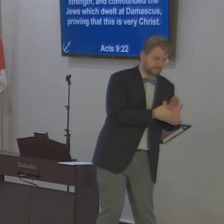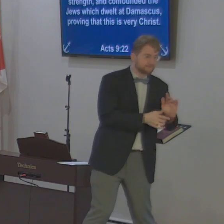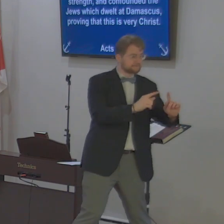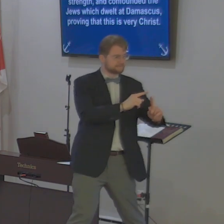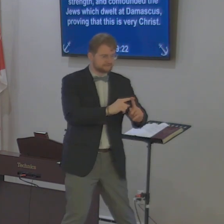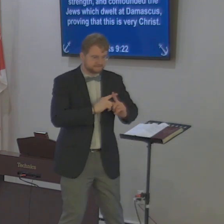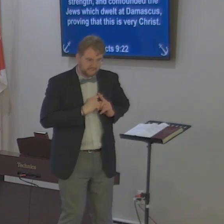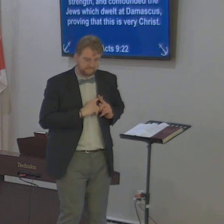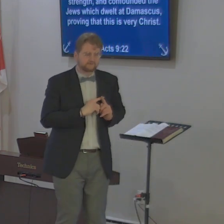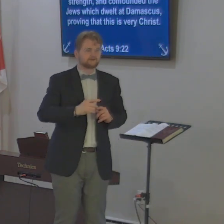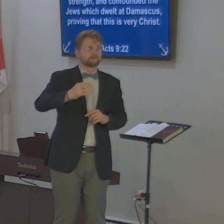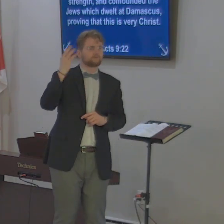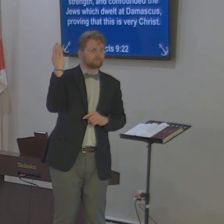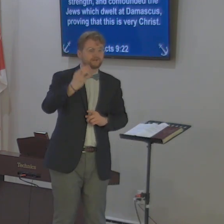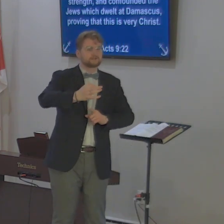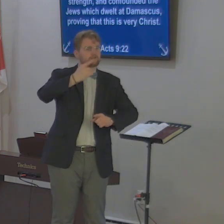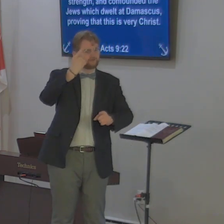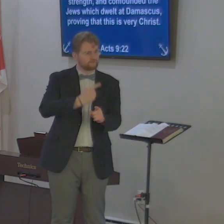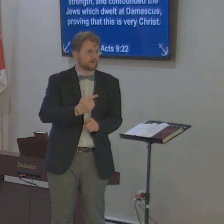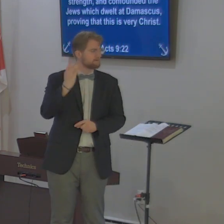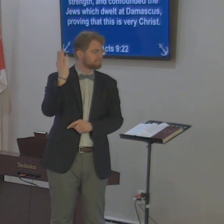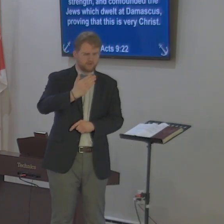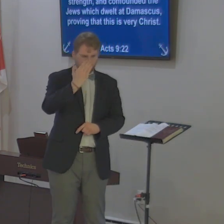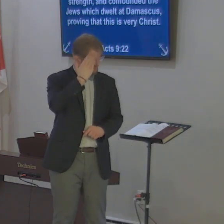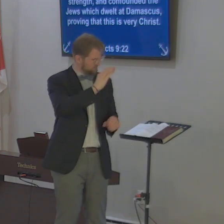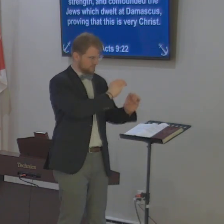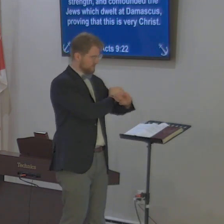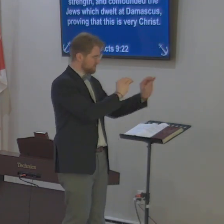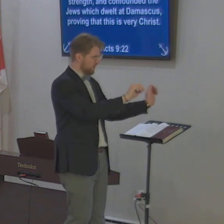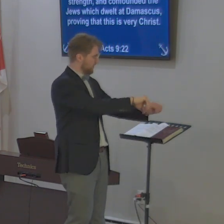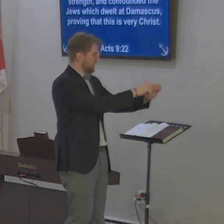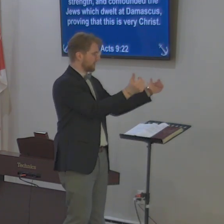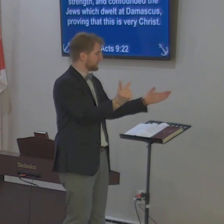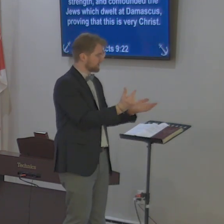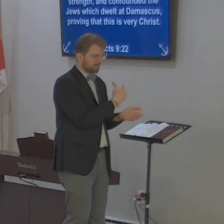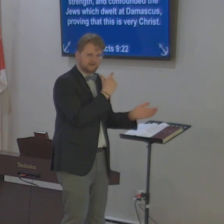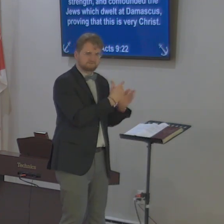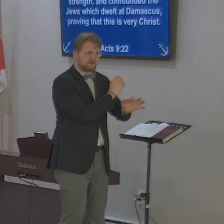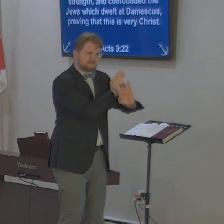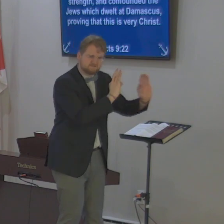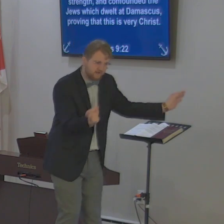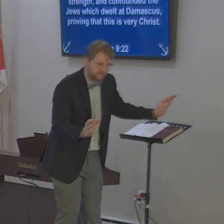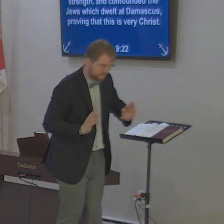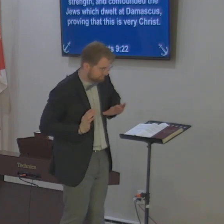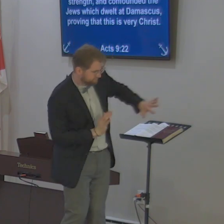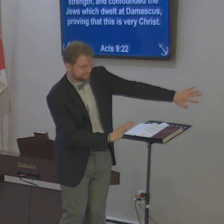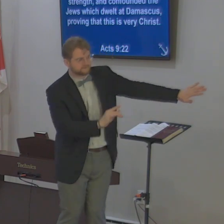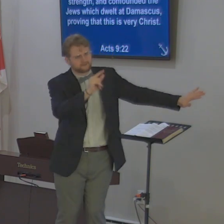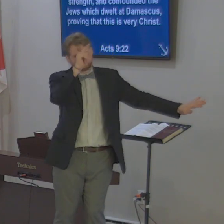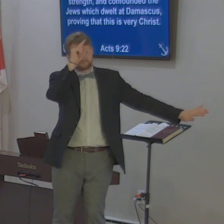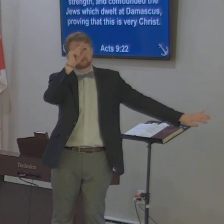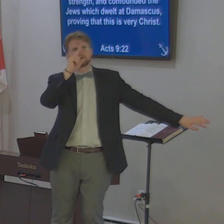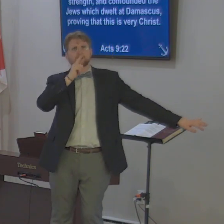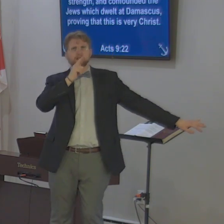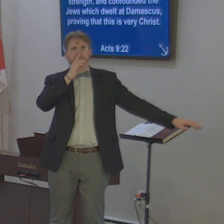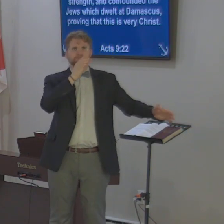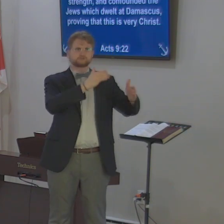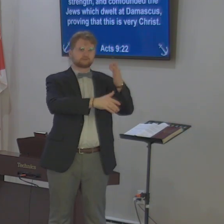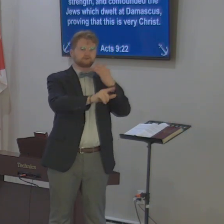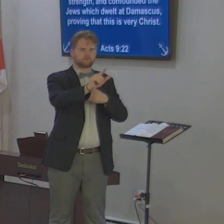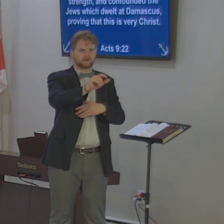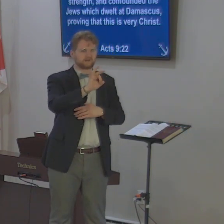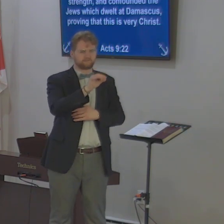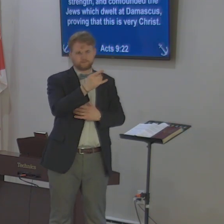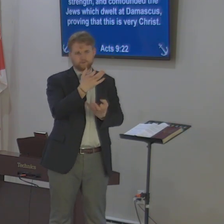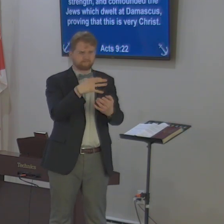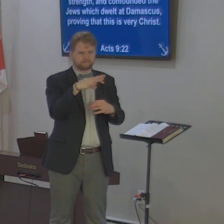was right. He knew there was no other gospel. He would write about it in Galatians. I'll read it to you right quick. In Galatians chapter 1, if you want to flip